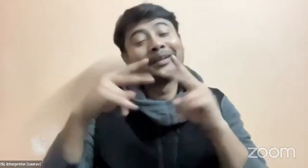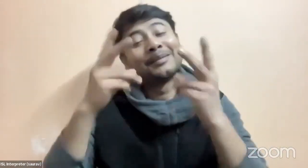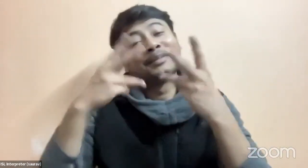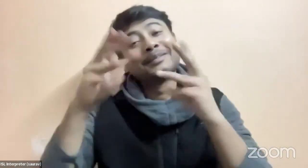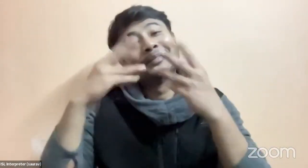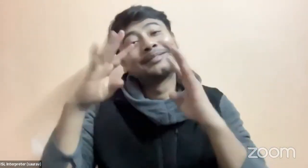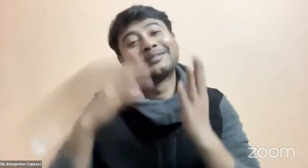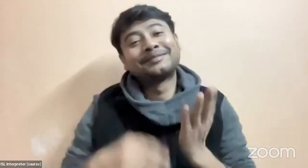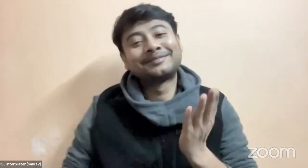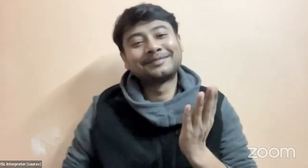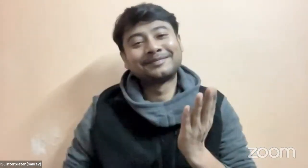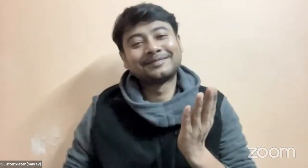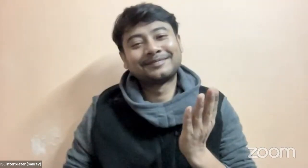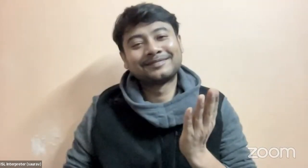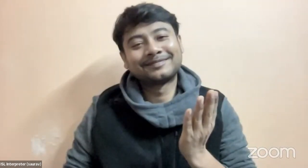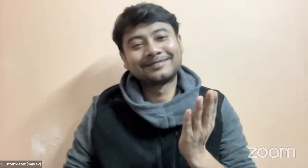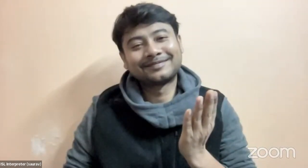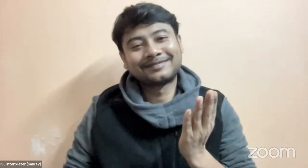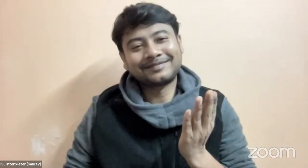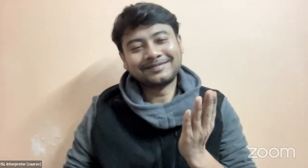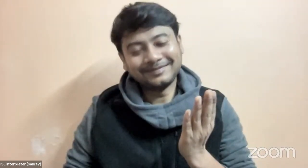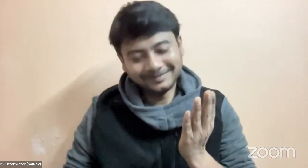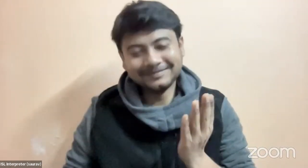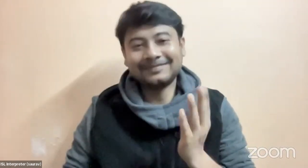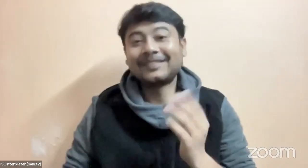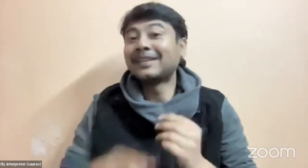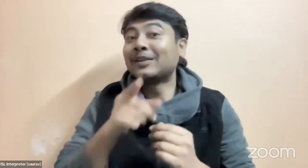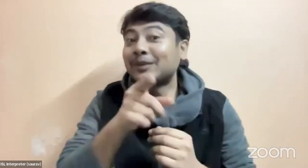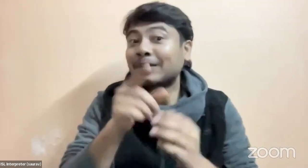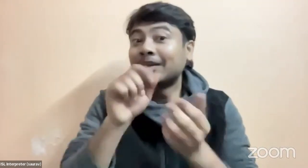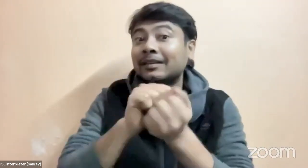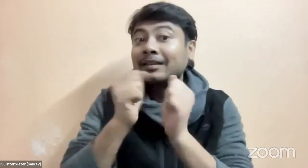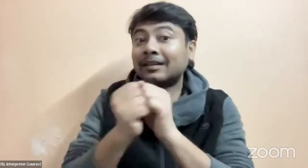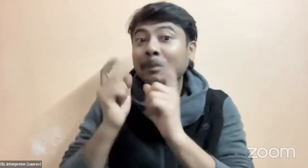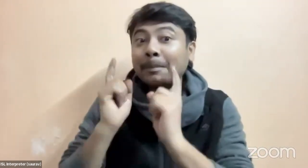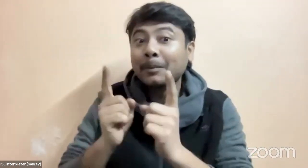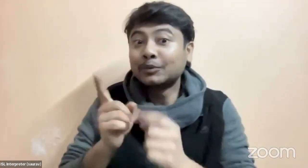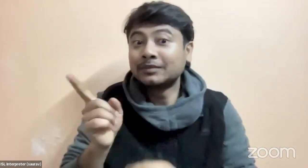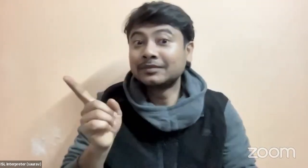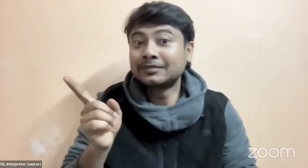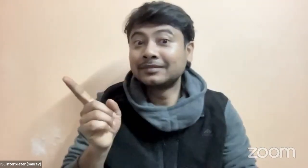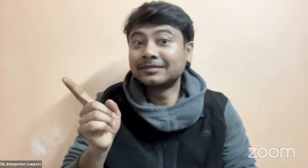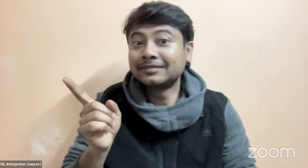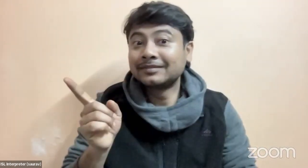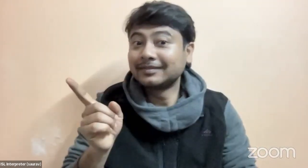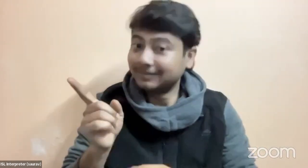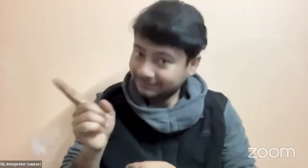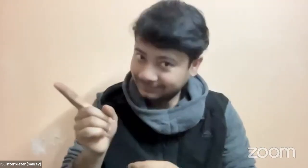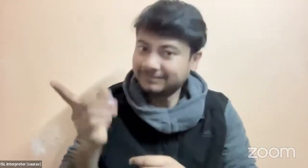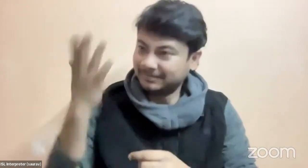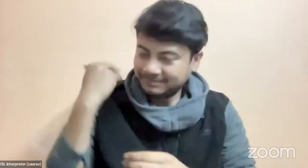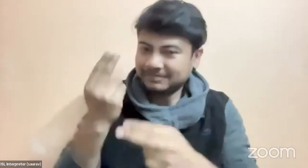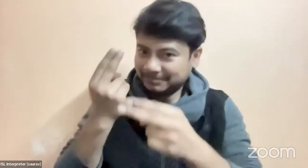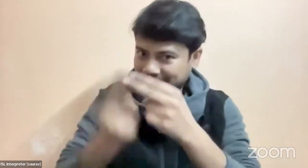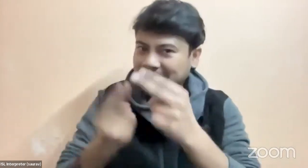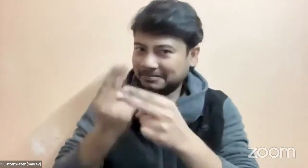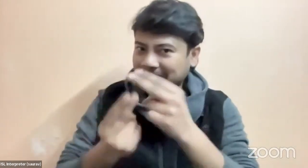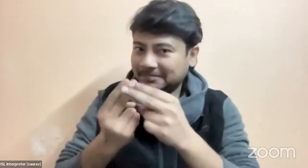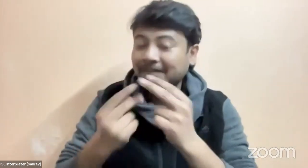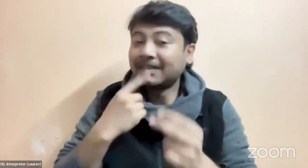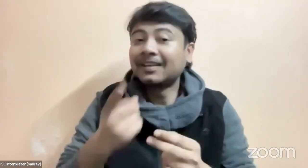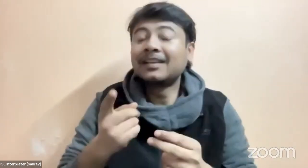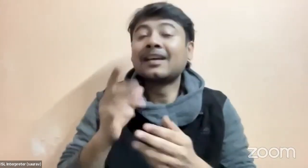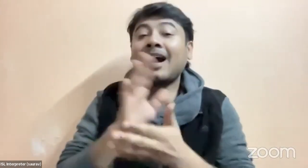So that's why my Guru Maharaj says that before chanting Hare Krishna Mahamantra, we should pray to Pancha